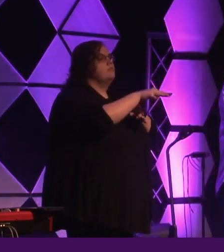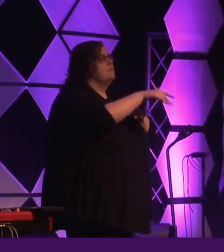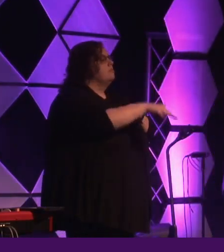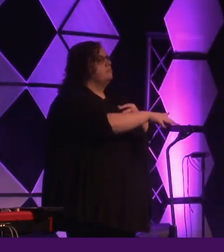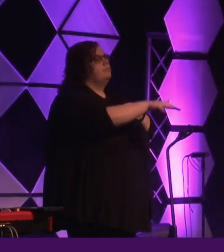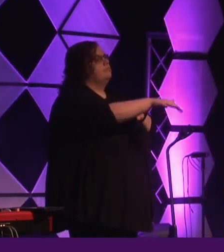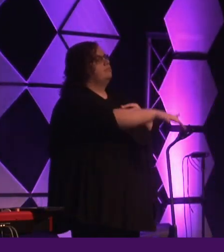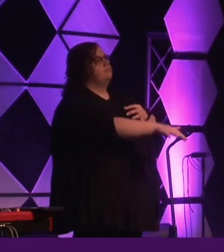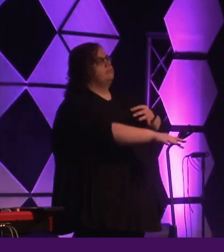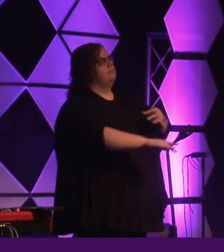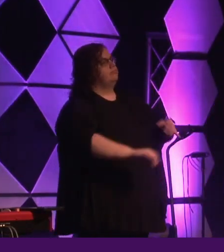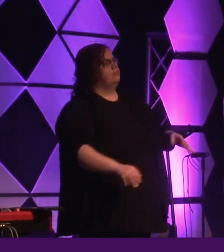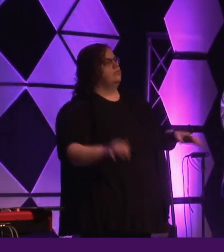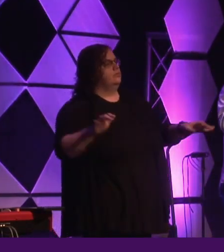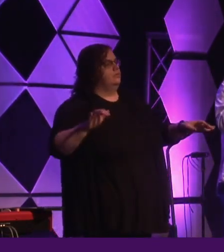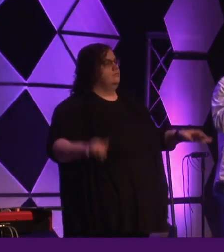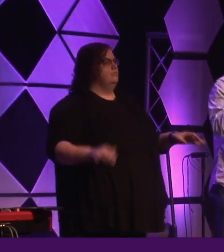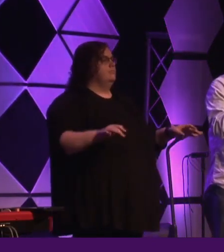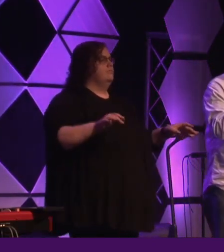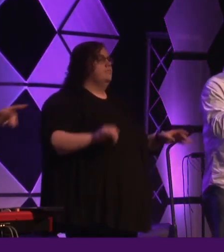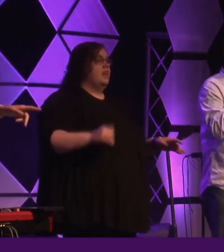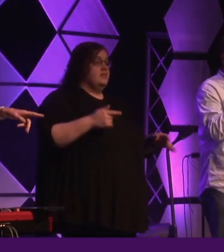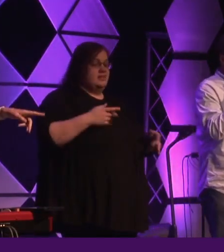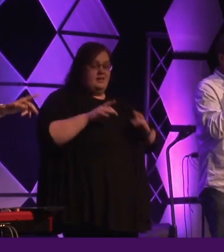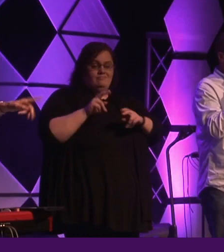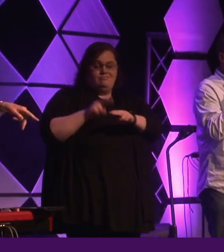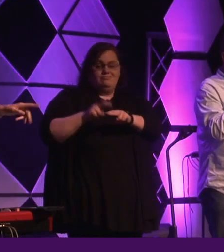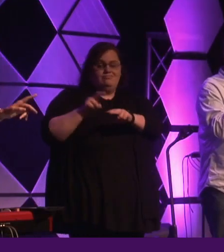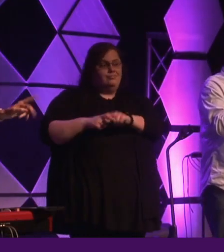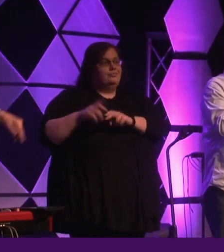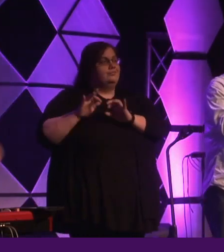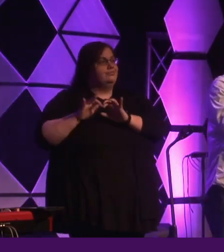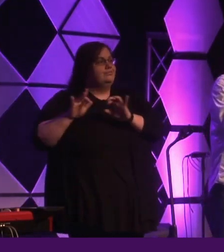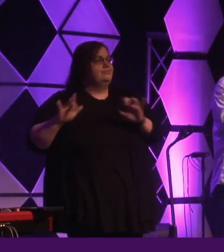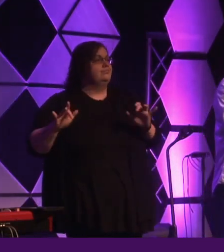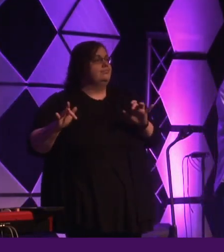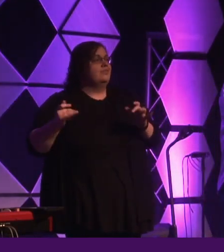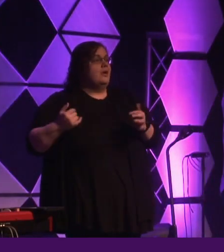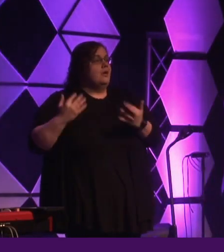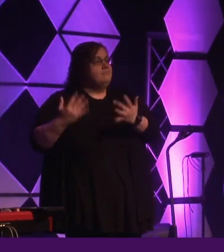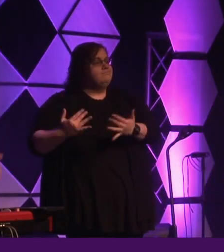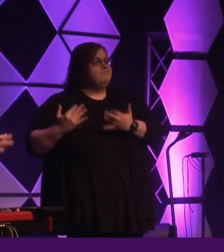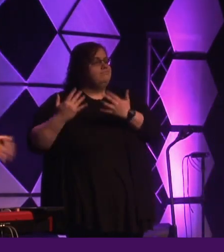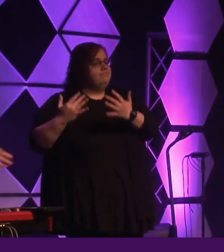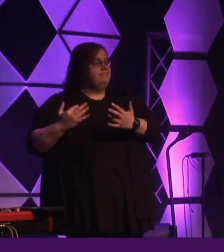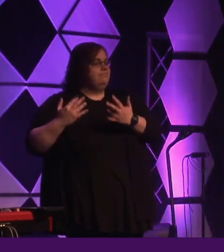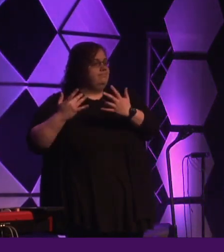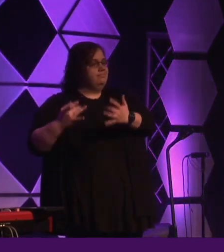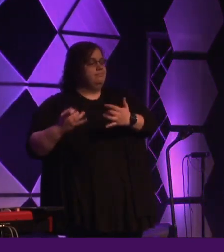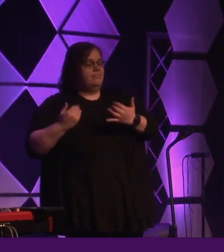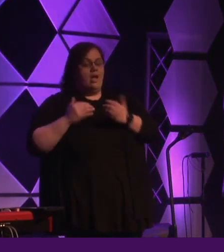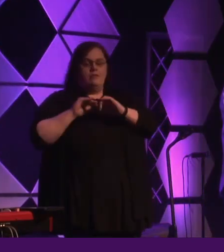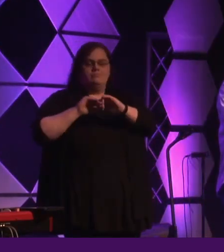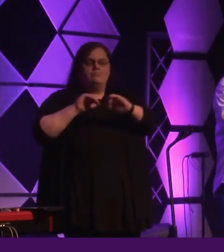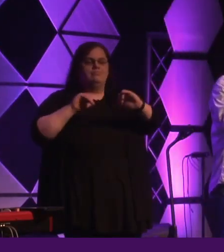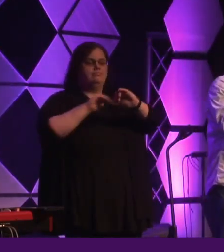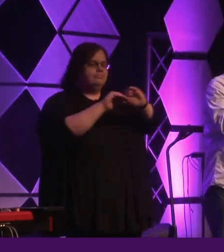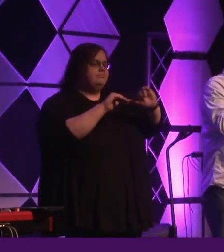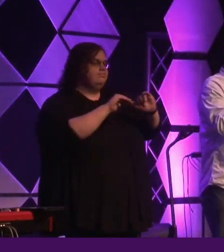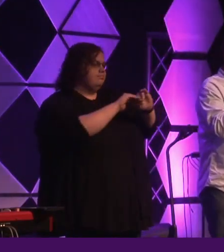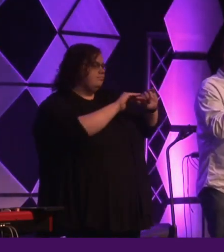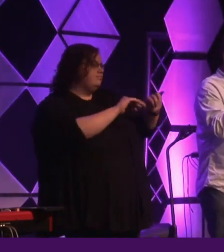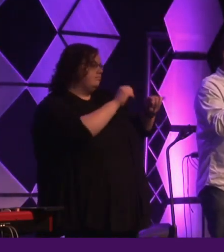it's running over. There's an empty seat waiting next to me.